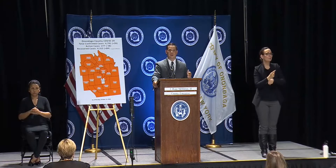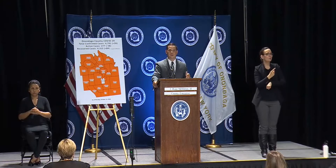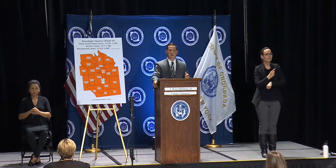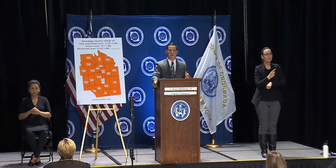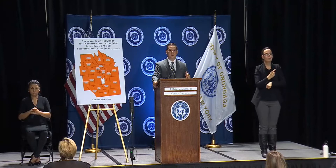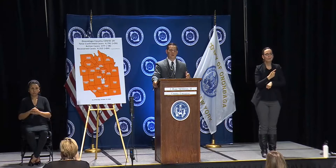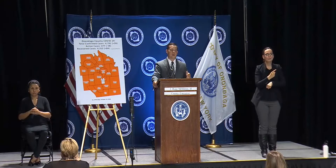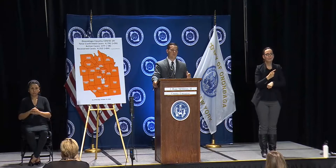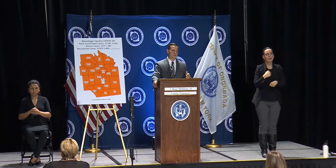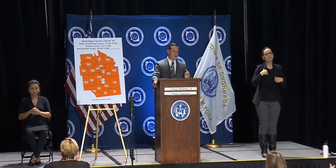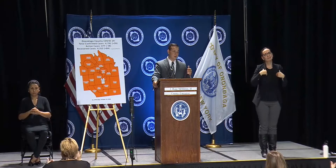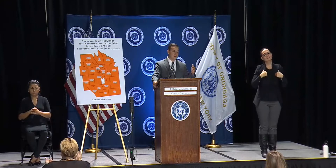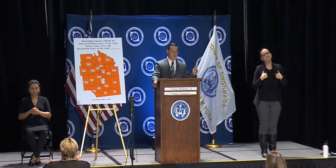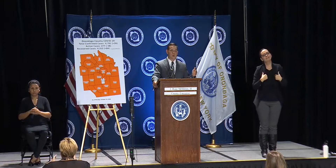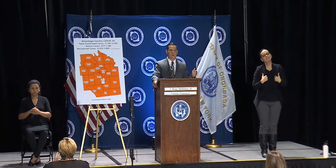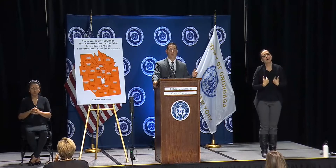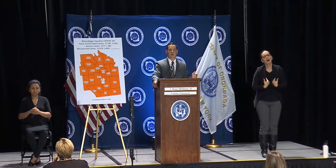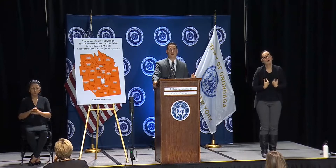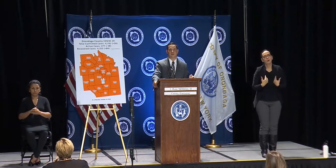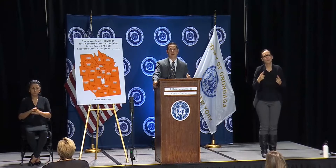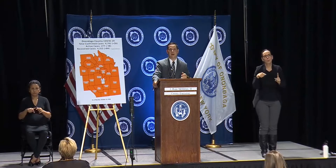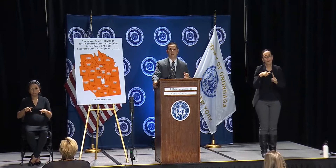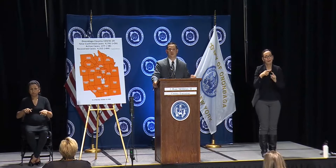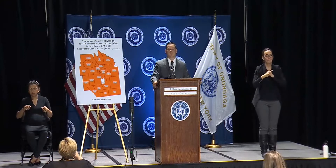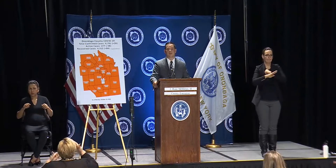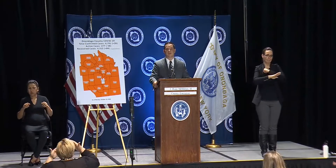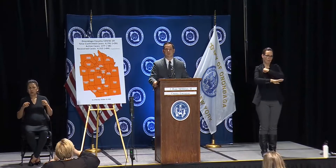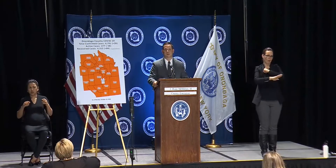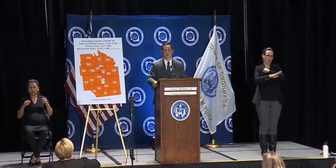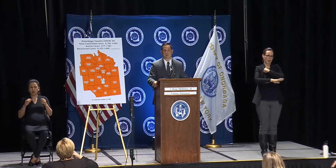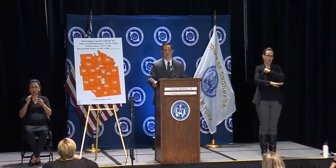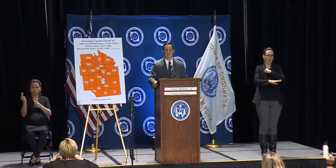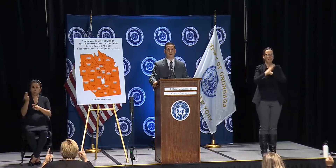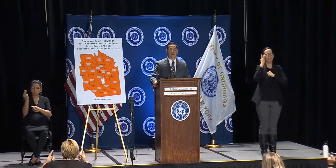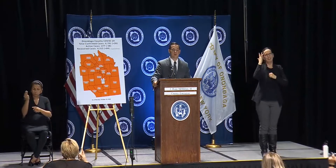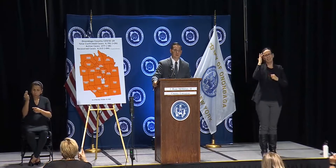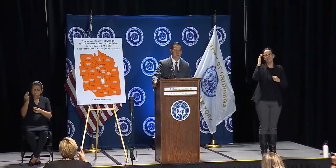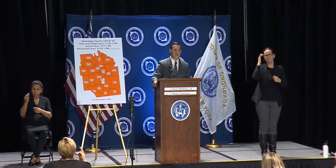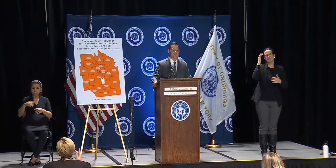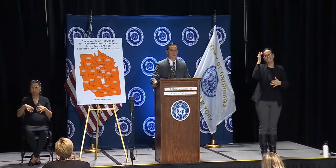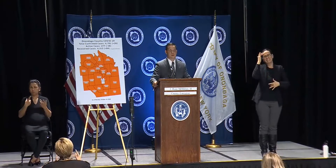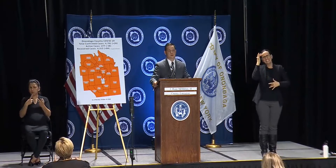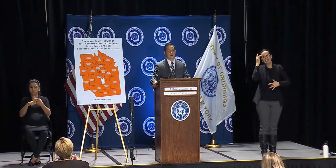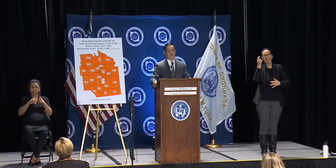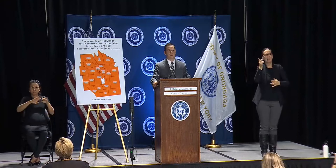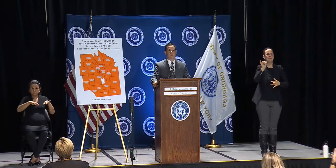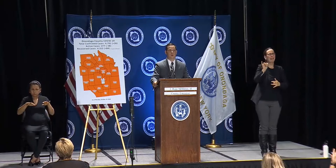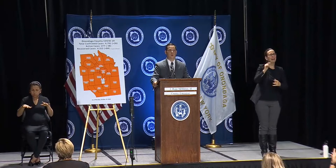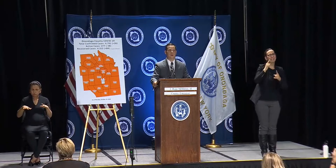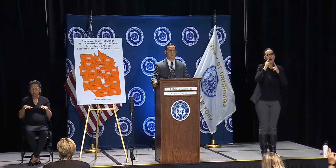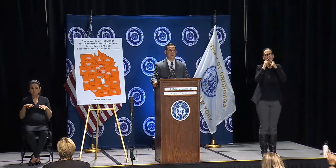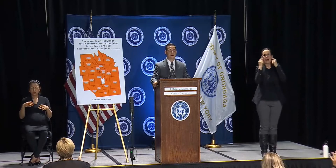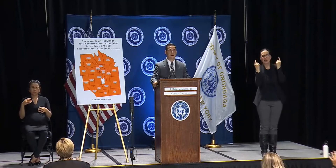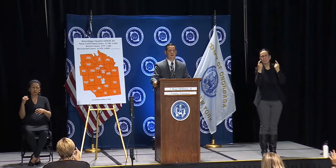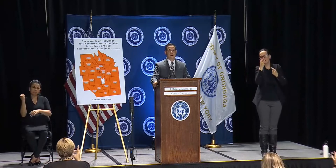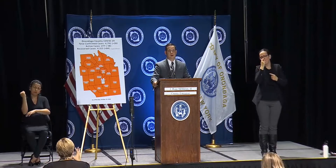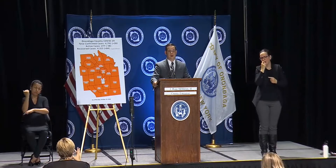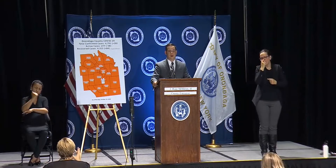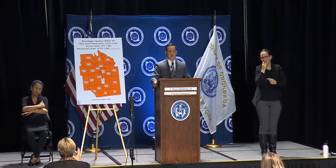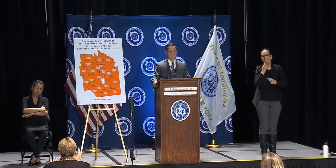certain times a year. You think it's normal, it's just my allergies, it's just, just this, it's just a little sore throat, no big